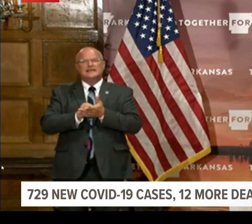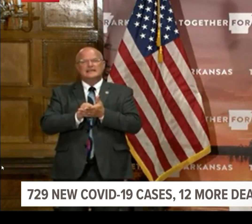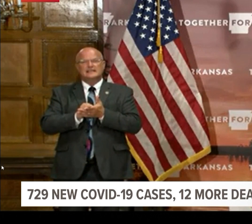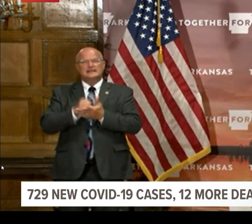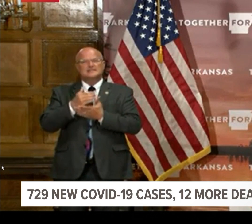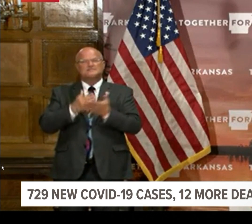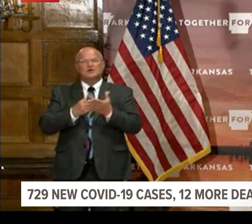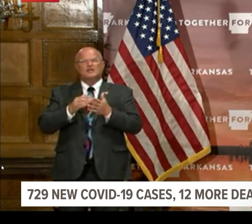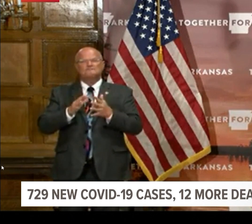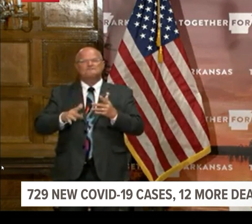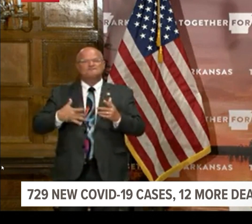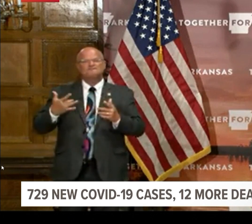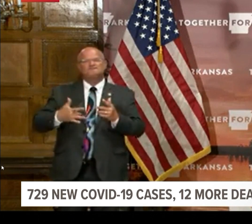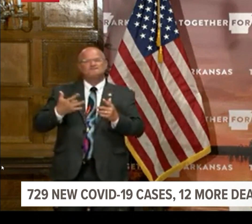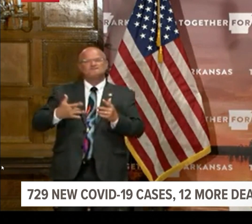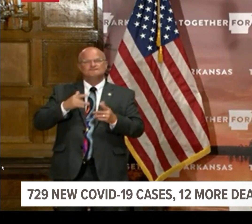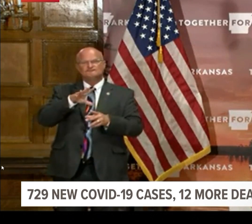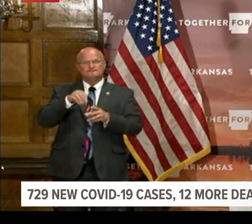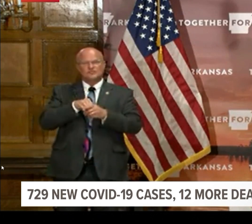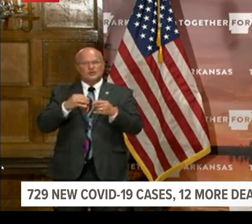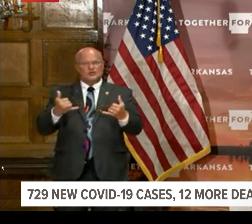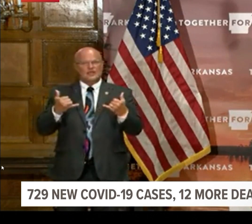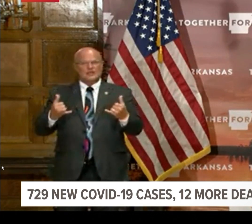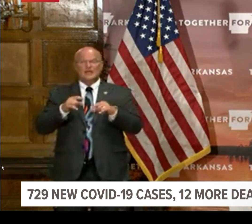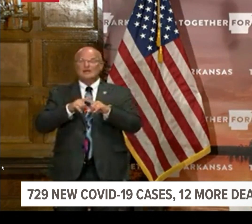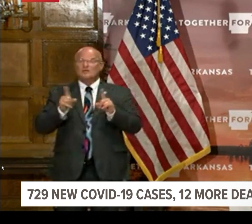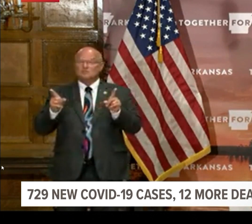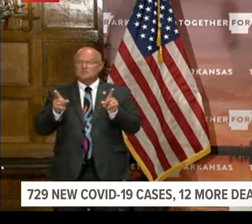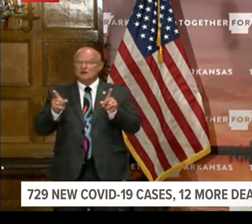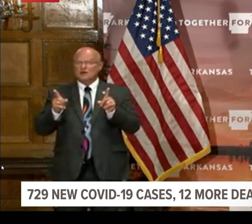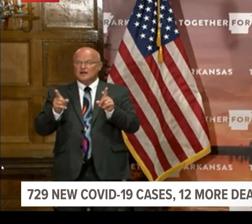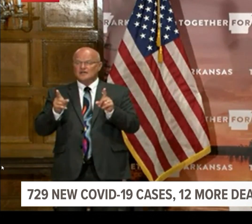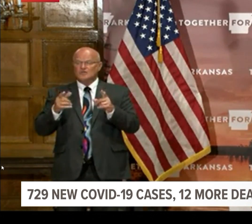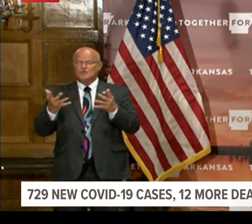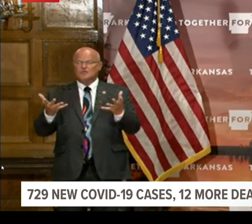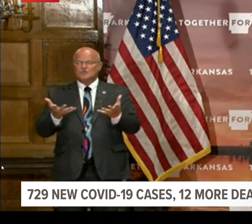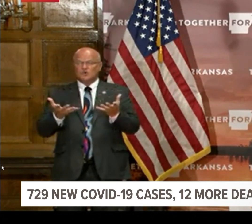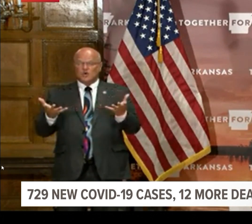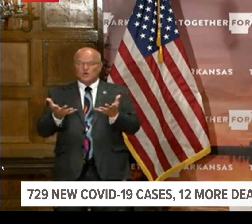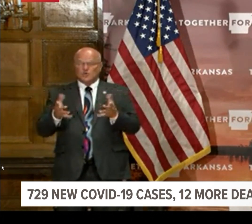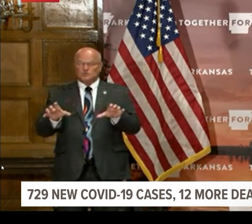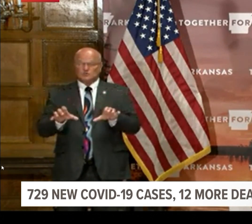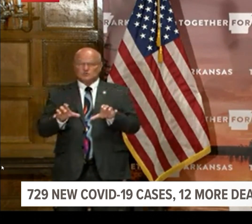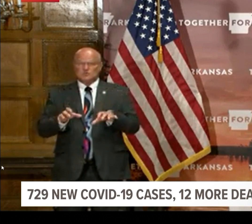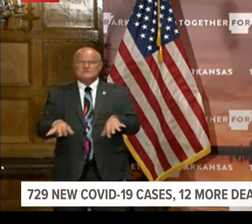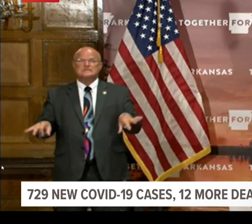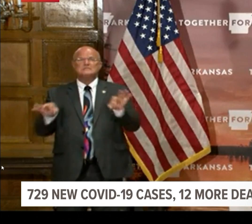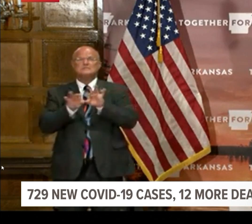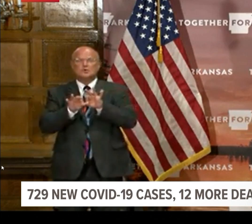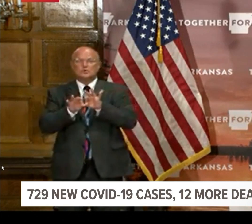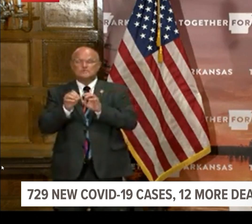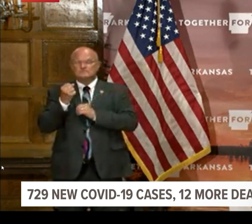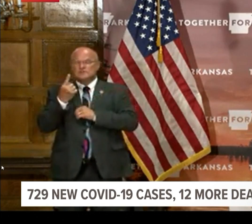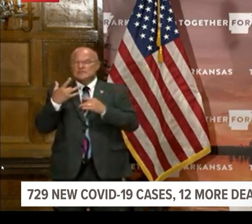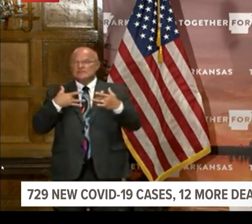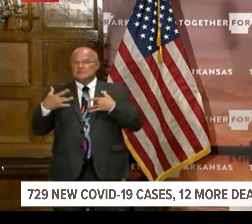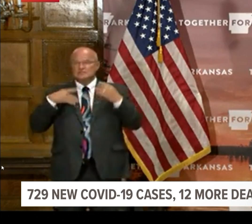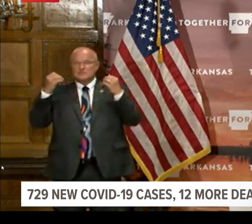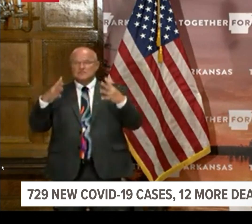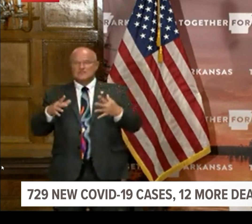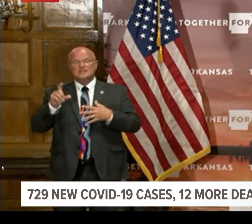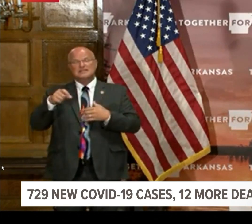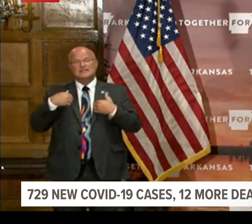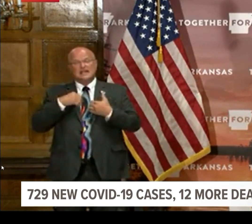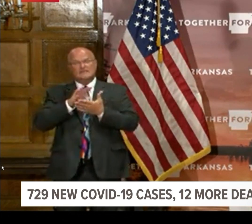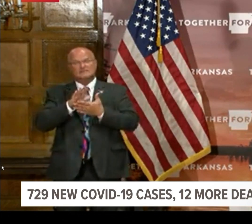just part of the climate that we're involved in. But what we're doing is important. And I understand the concern of teachers, but we need to